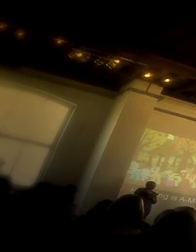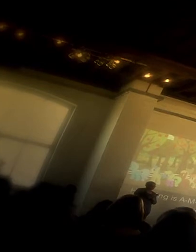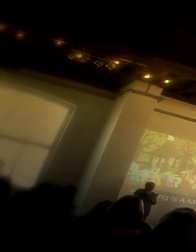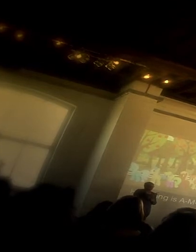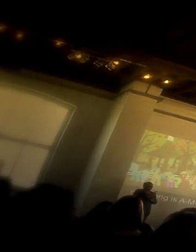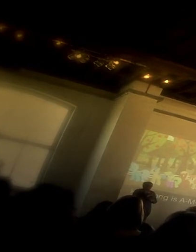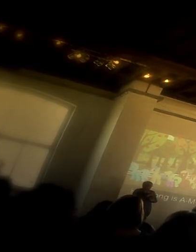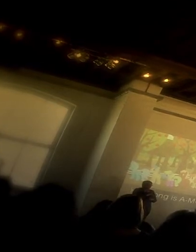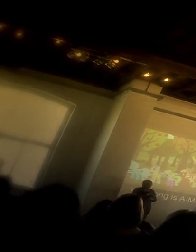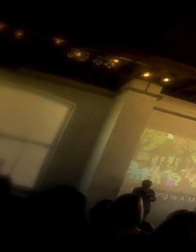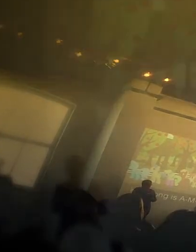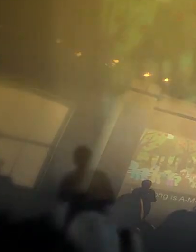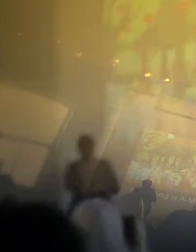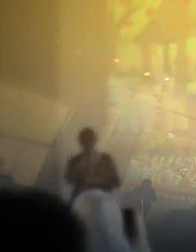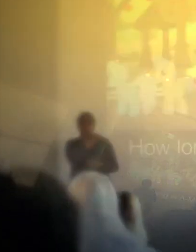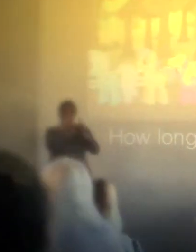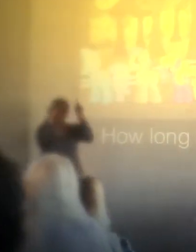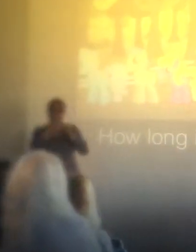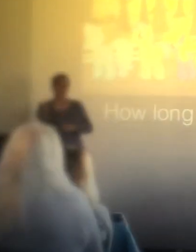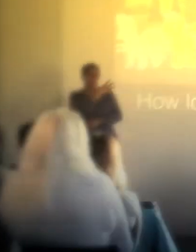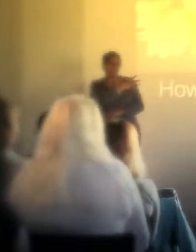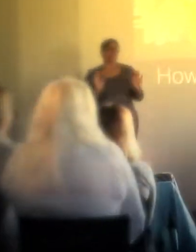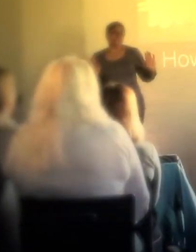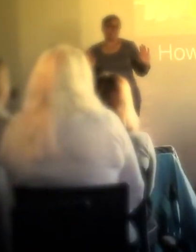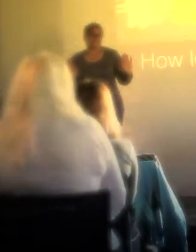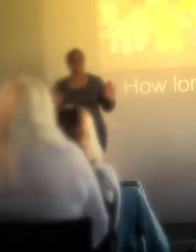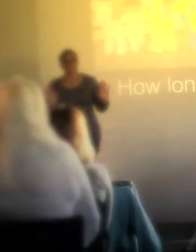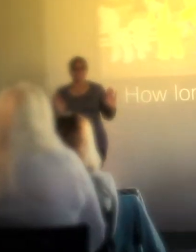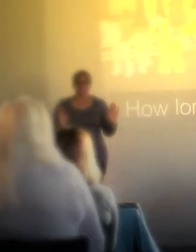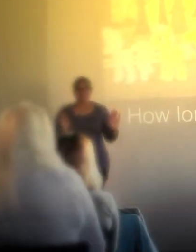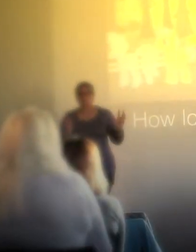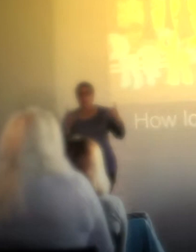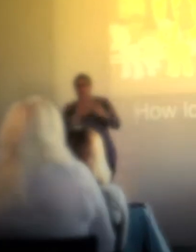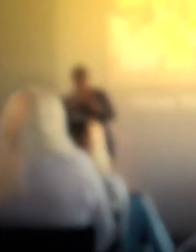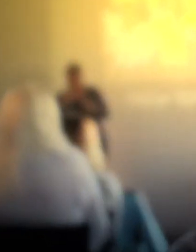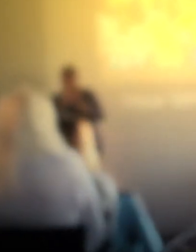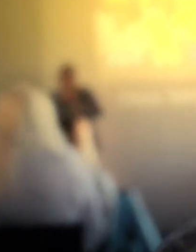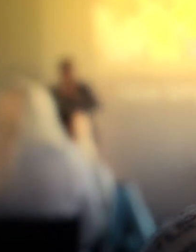just wanted to put this image up, so I just found this image and thought, let's find a question around that.